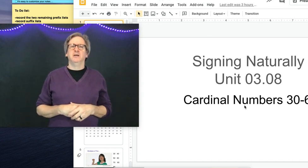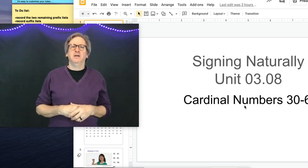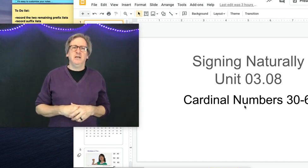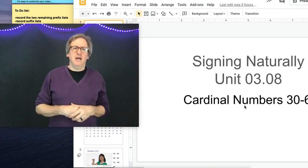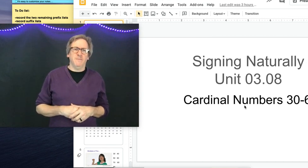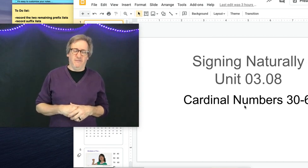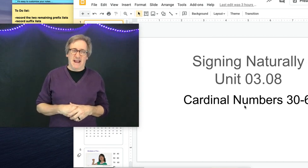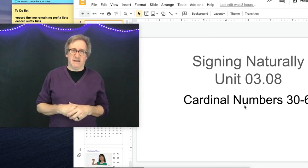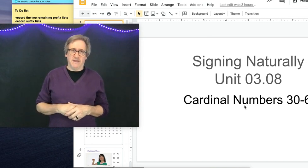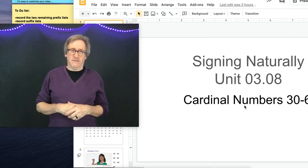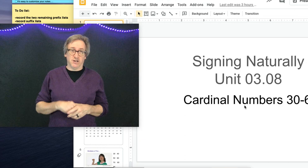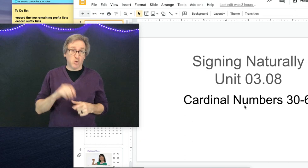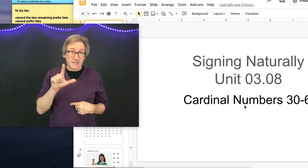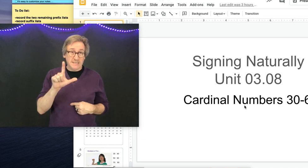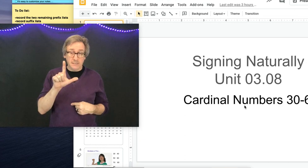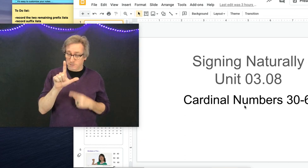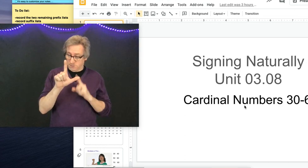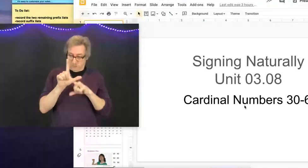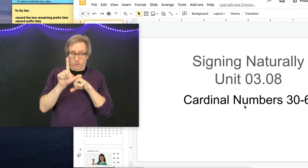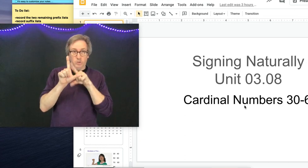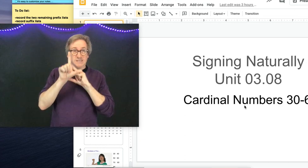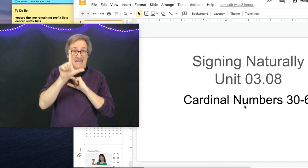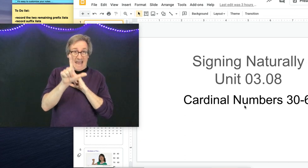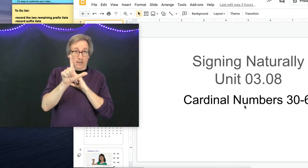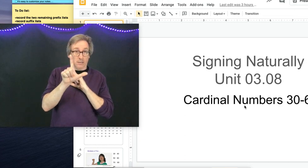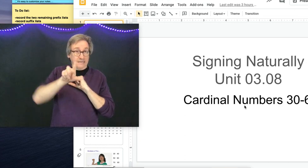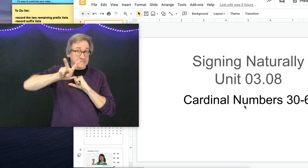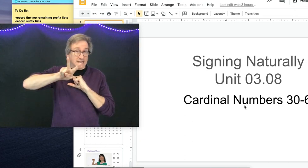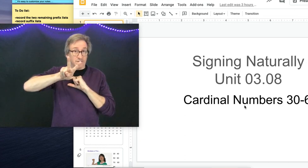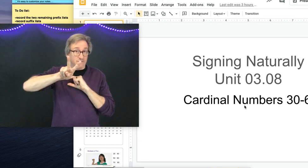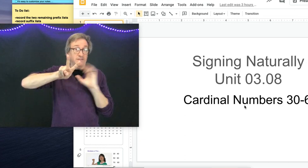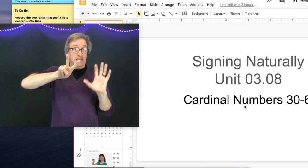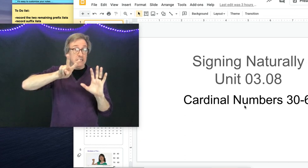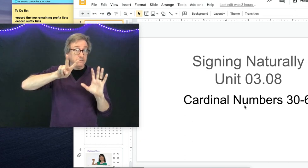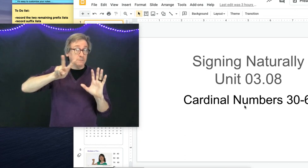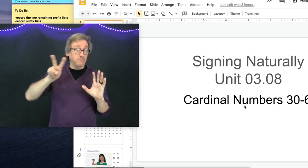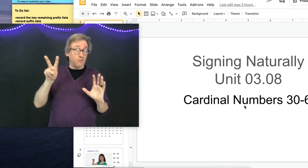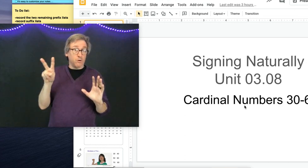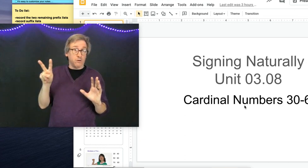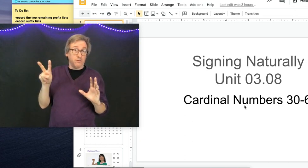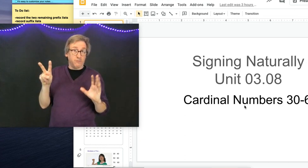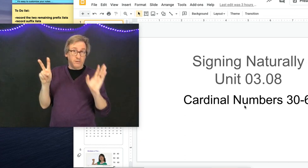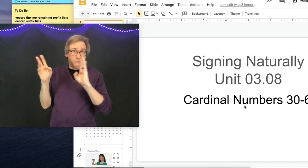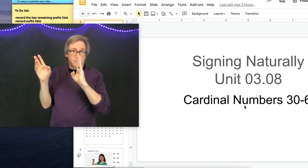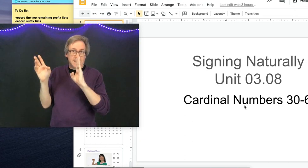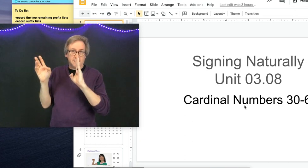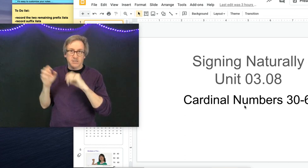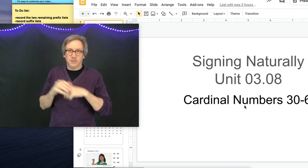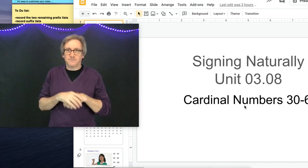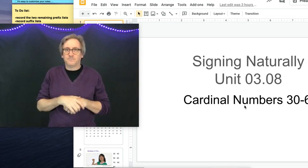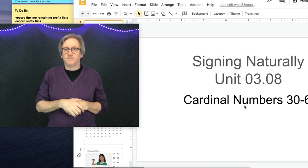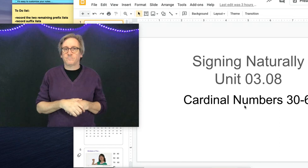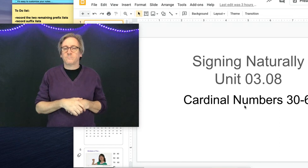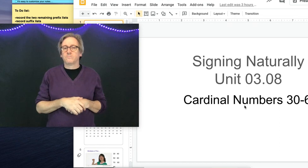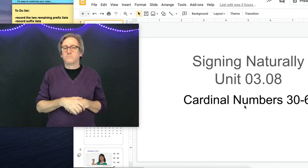memorization. The fact that the 20s use an L instead of a V for the tens